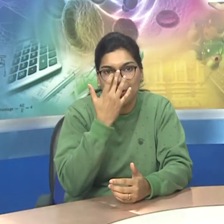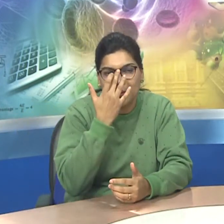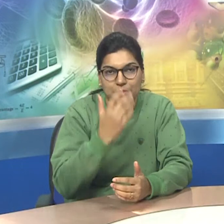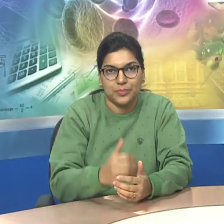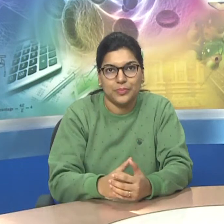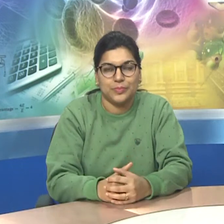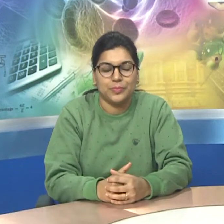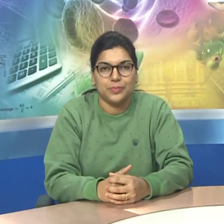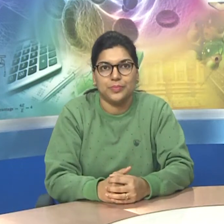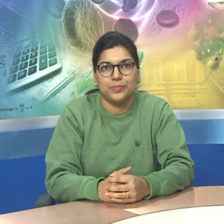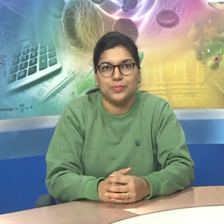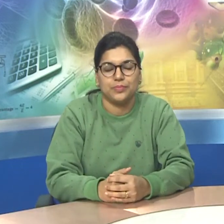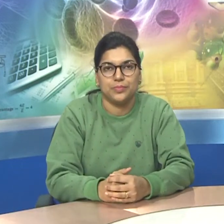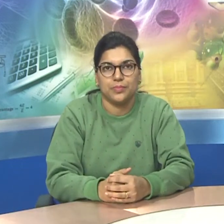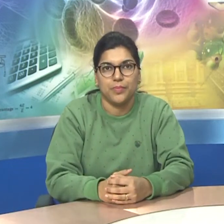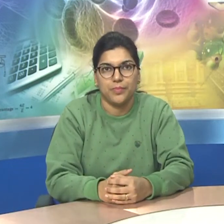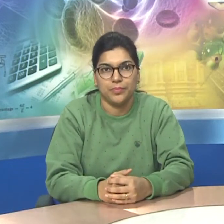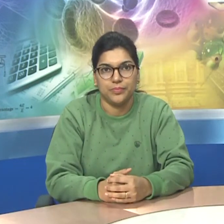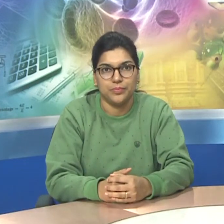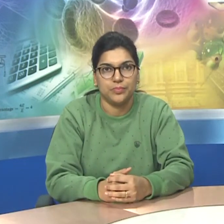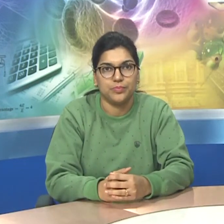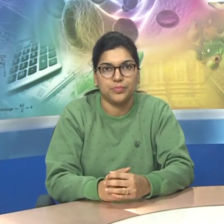and then ninth word is stream. It means river.